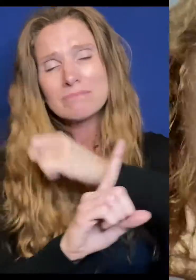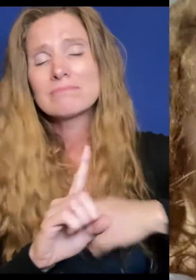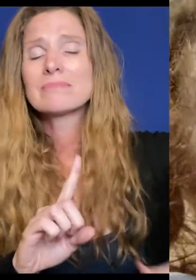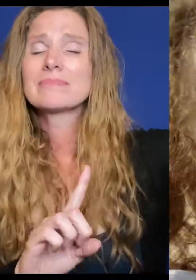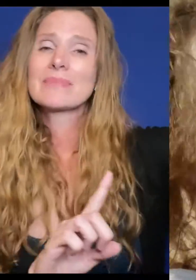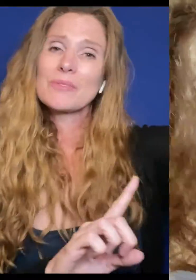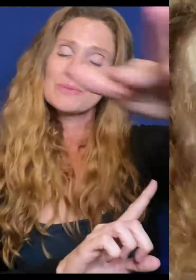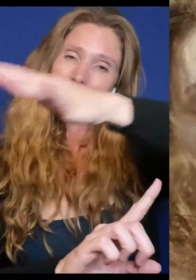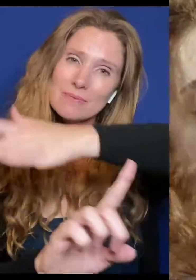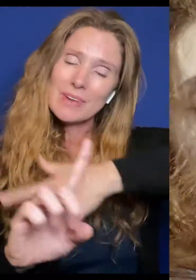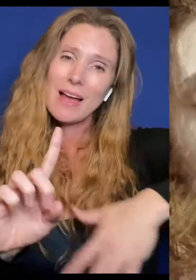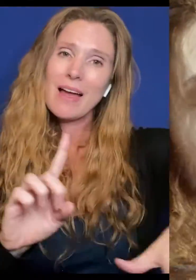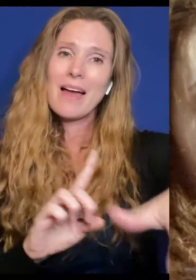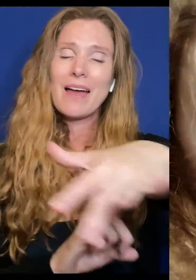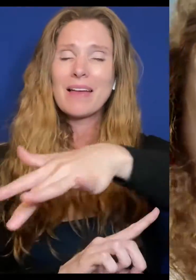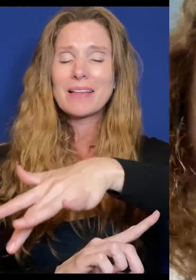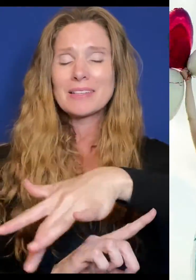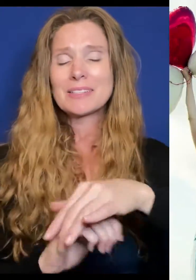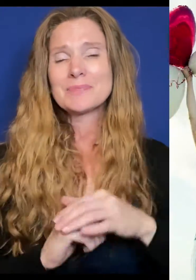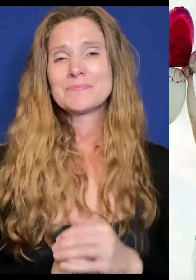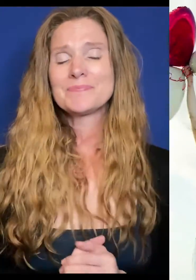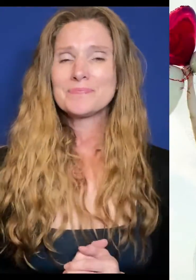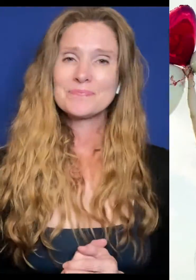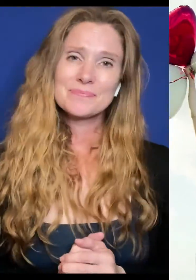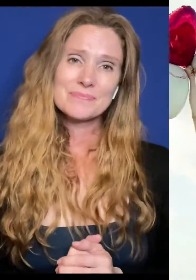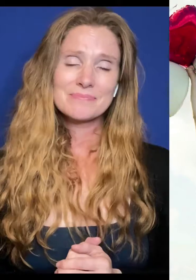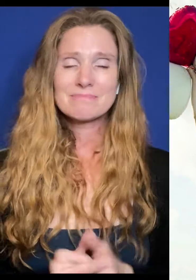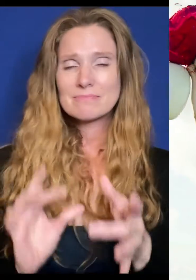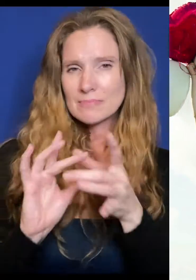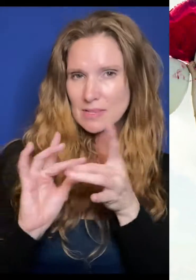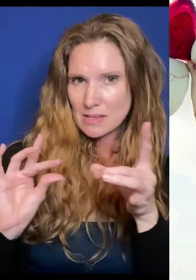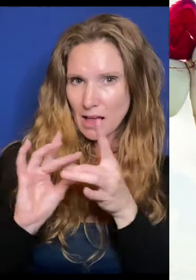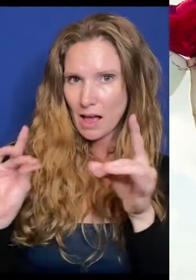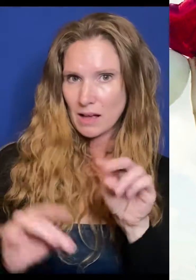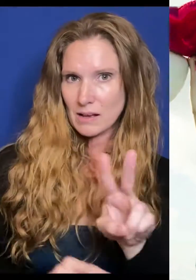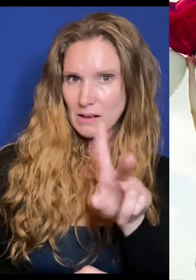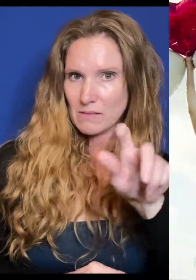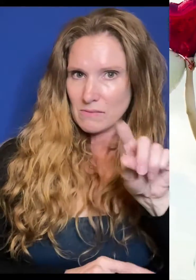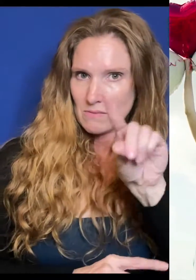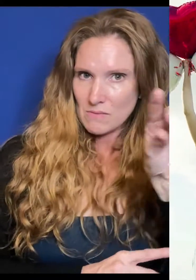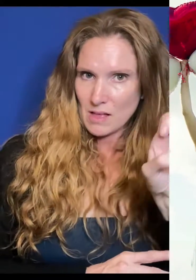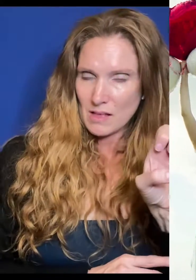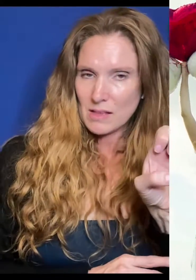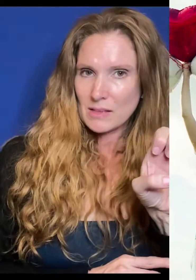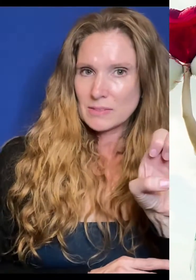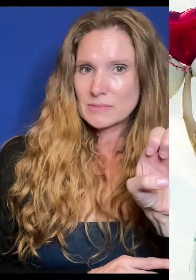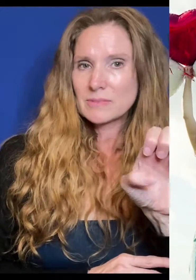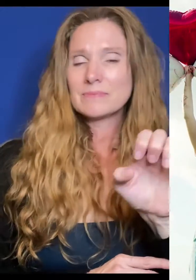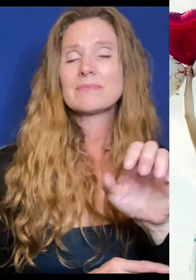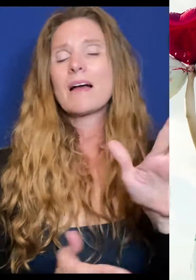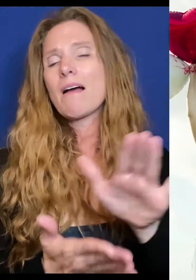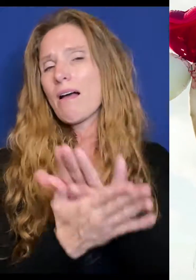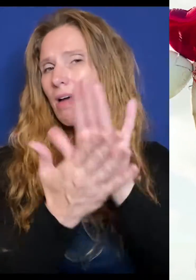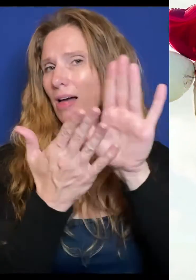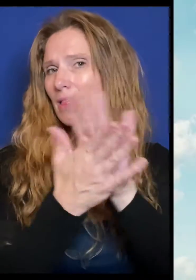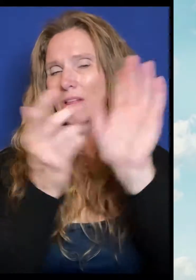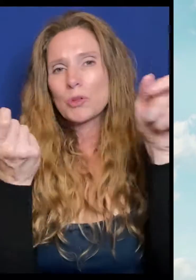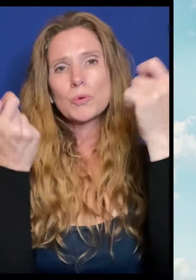all kinds of ways Let's talk about it Hallelujah